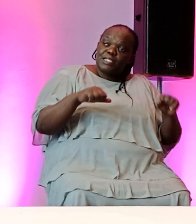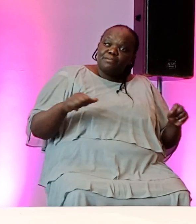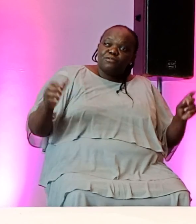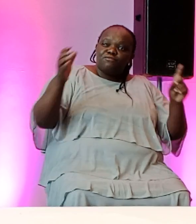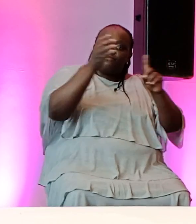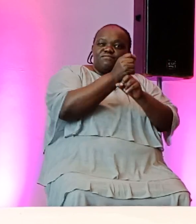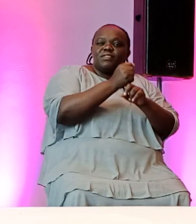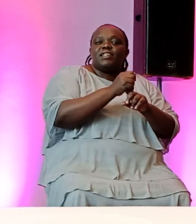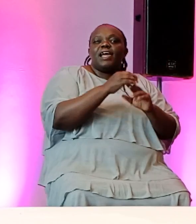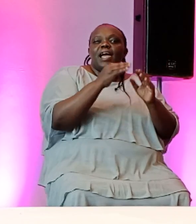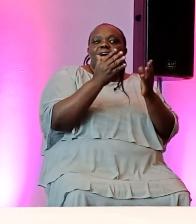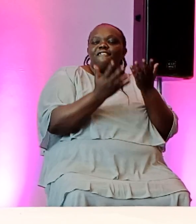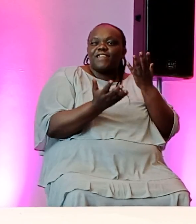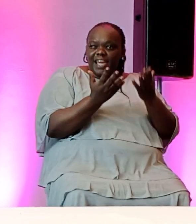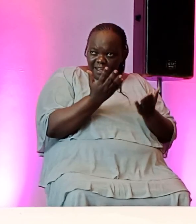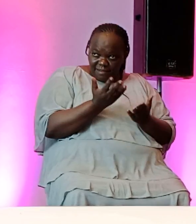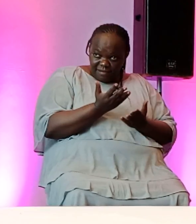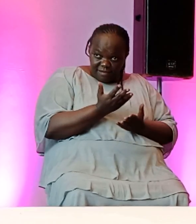tedious affair.